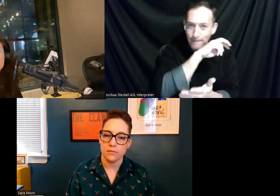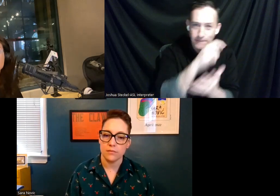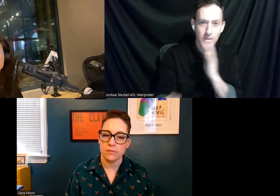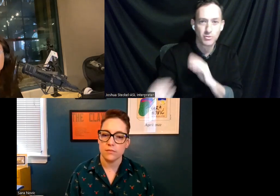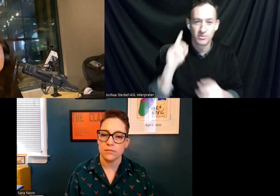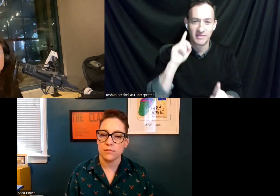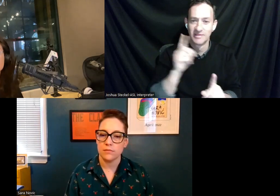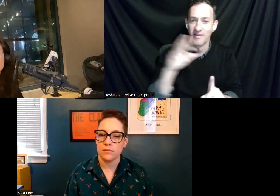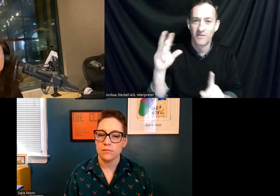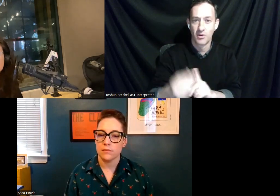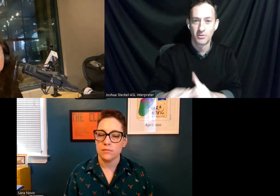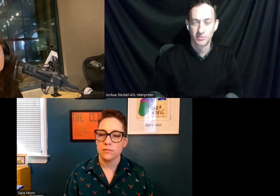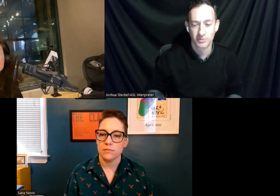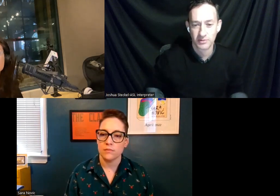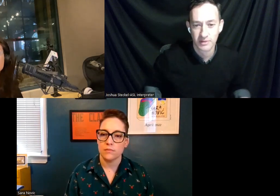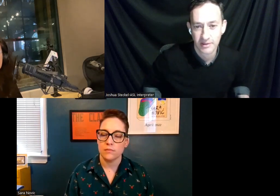culture?